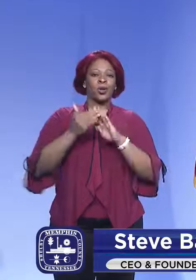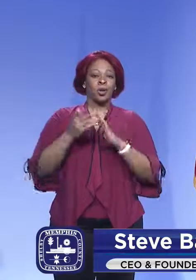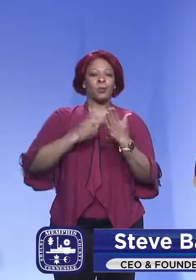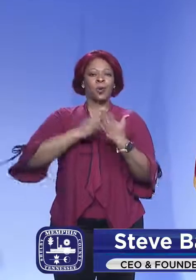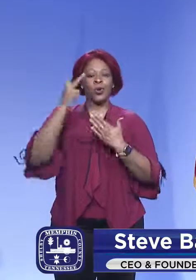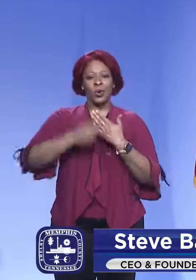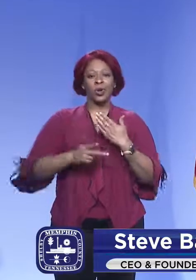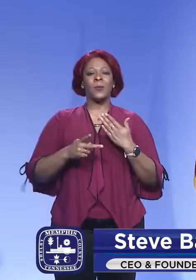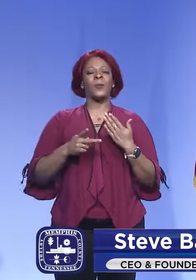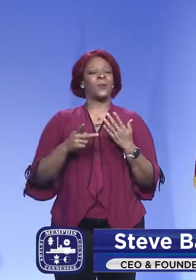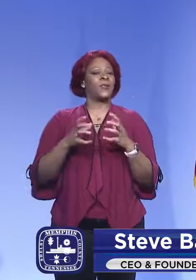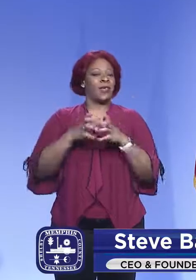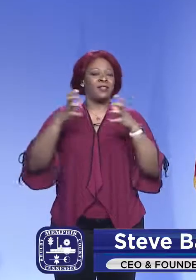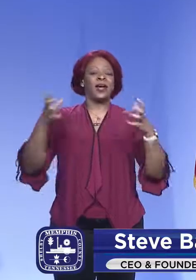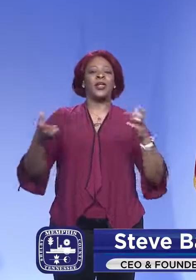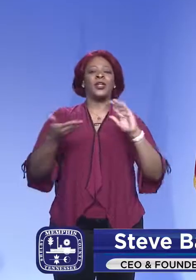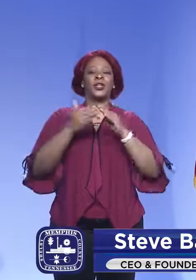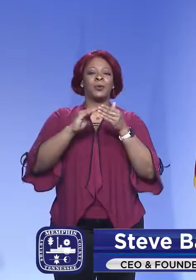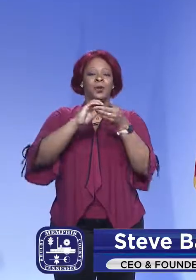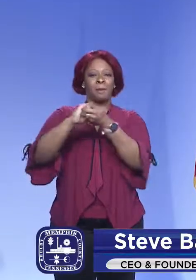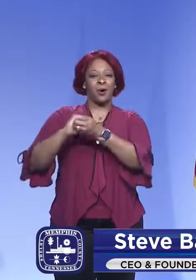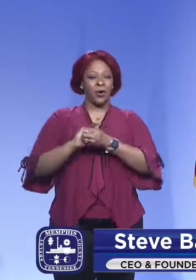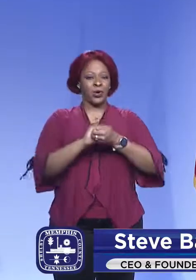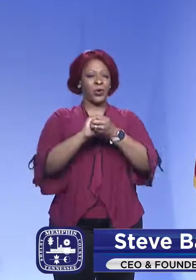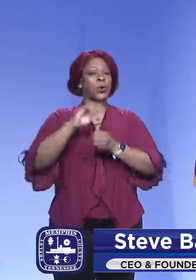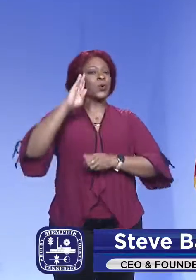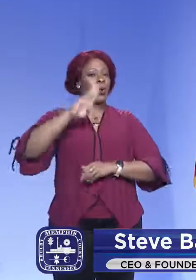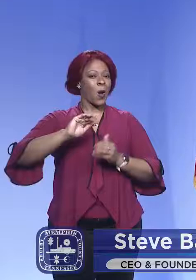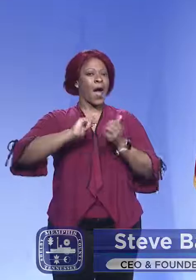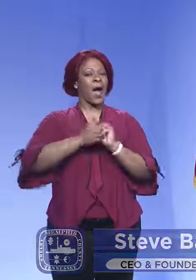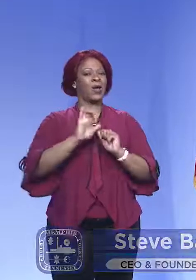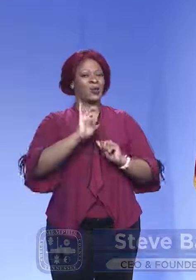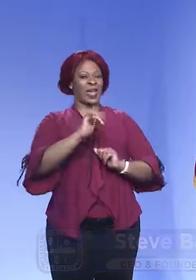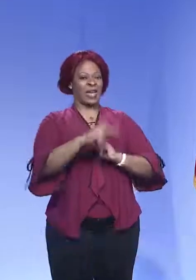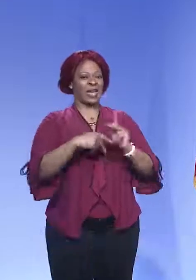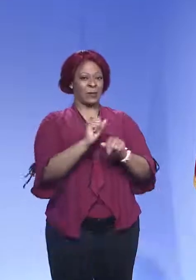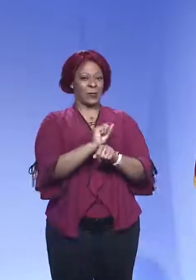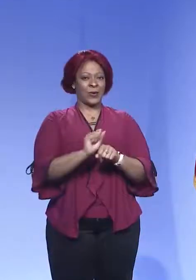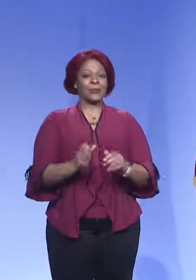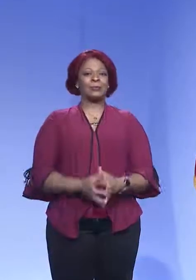with a lot of community partners who know how to do this kind of work.